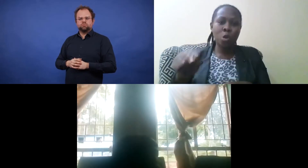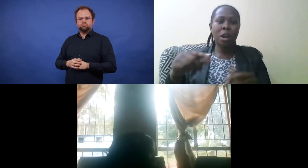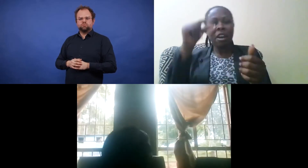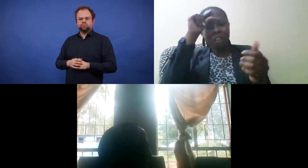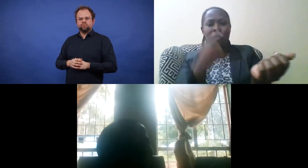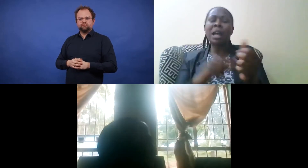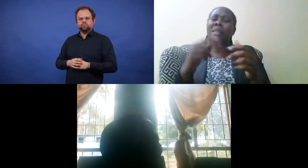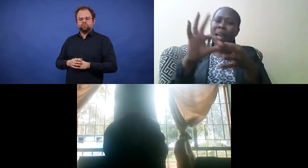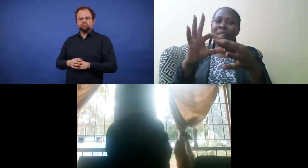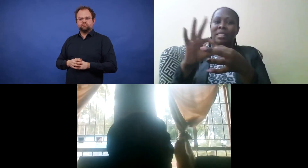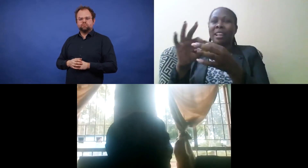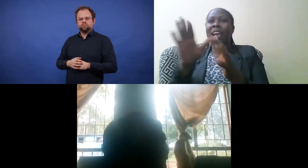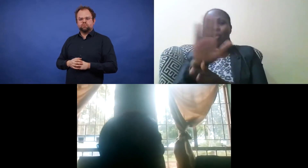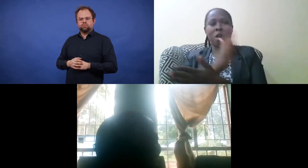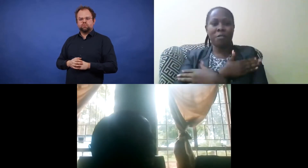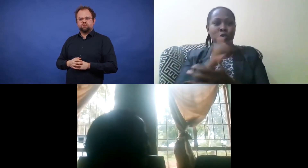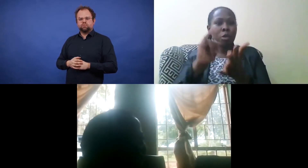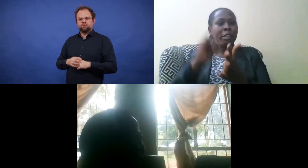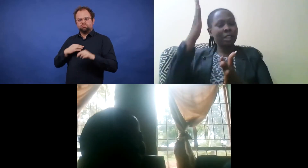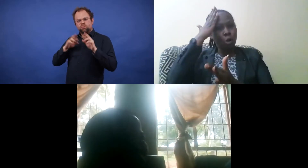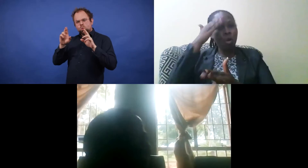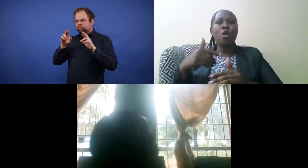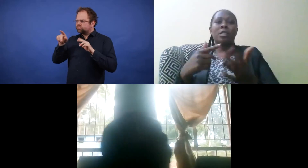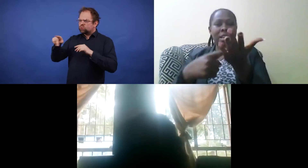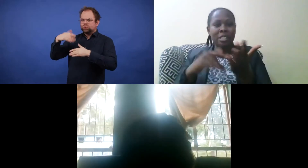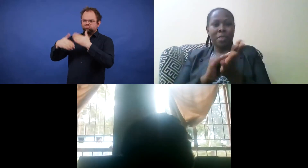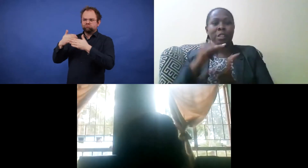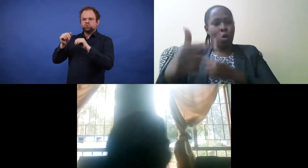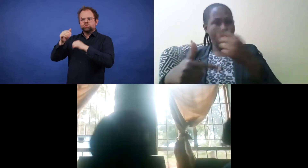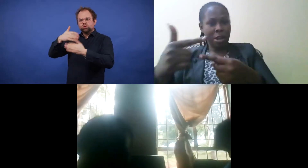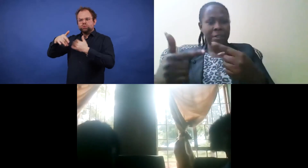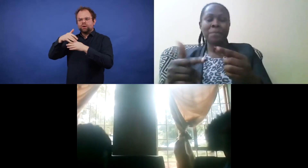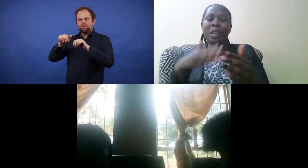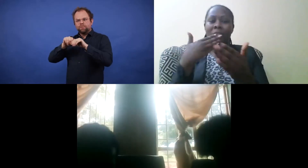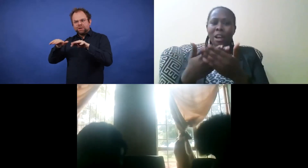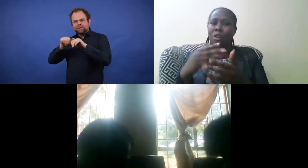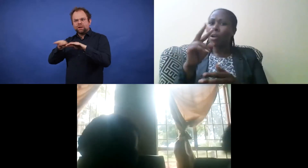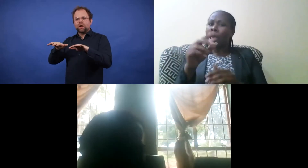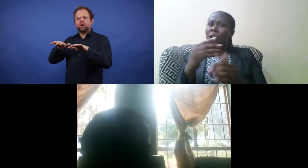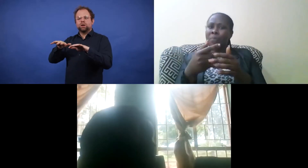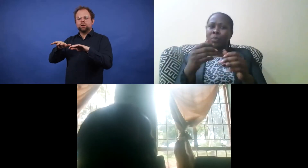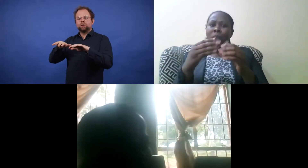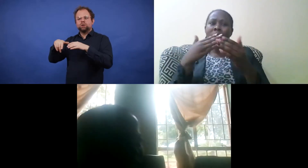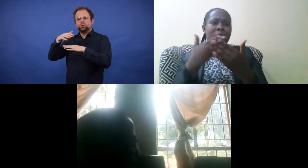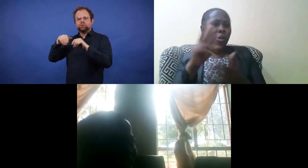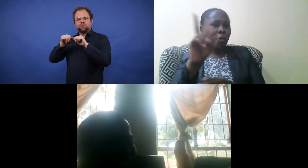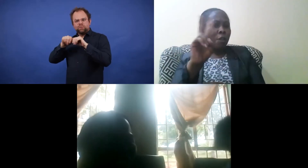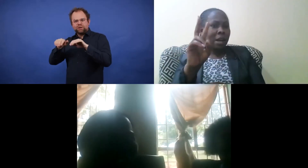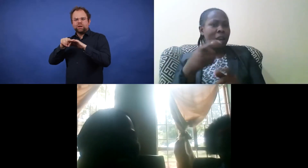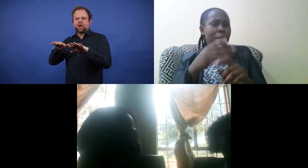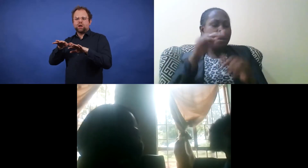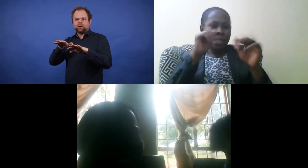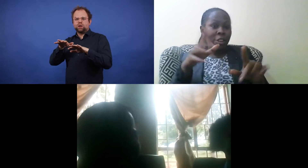the government of Norway, the government of Ghana, tag everyone, tag your friends, tag them along as we go on. Thank you so